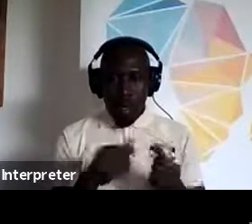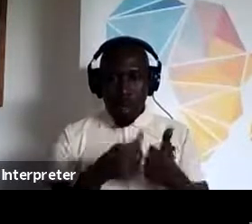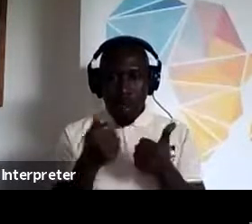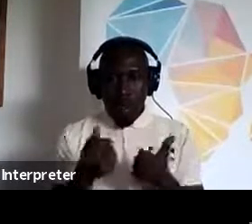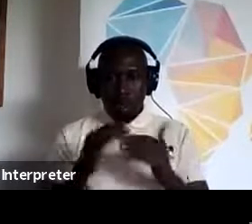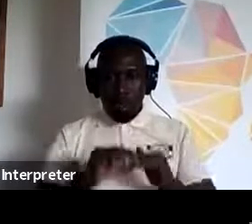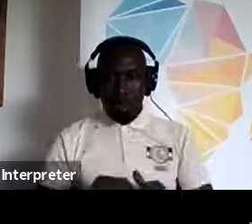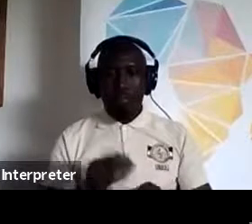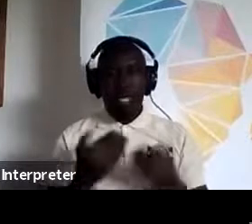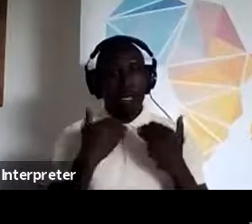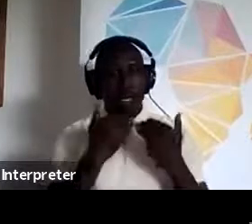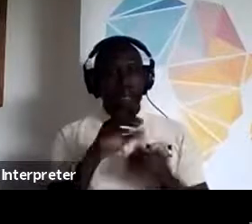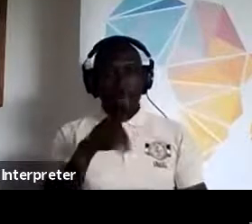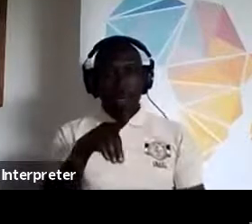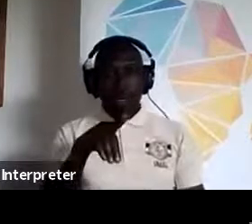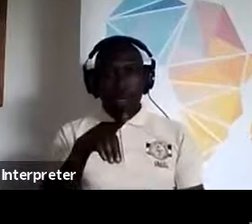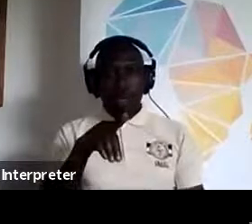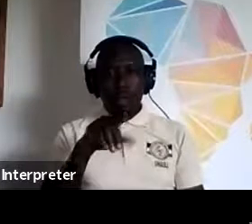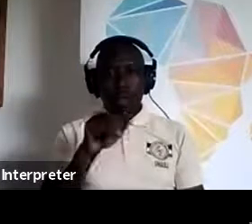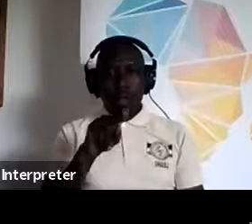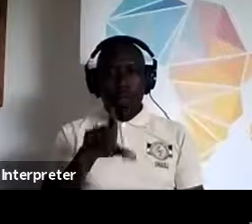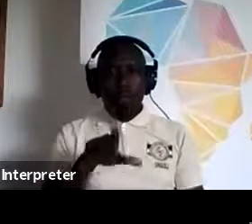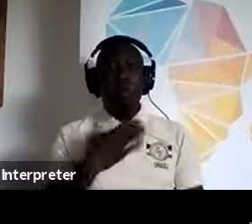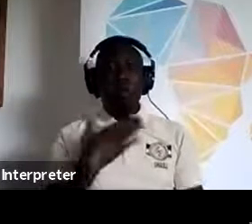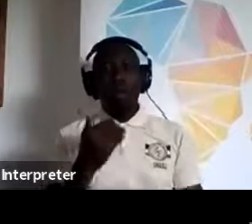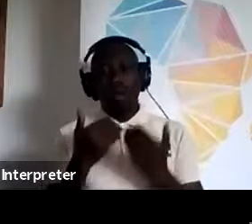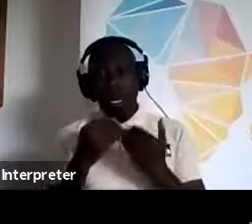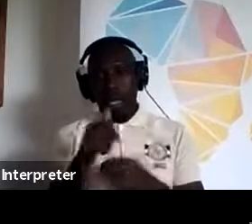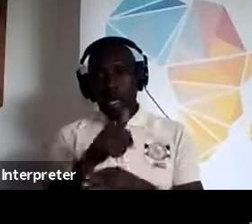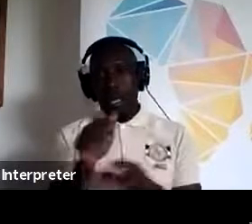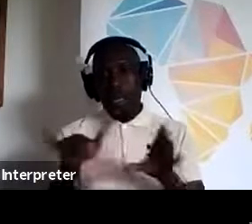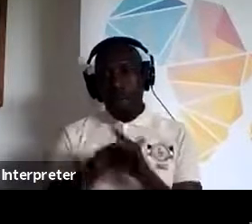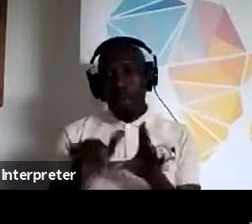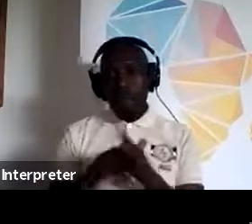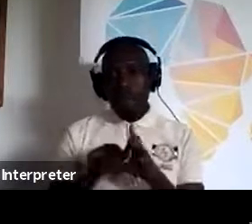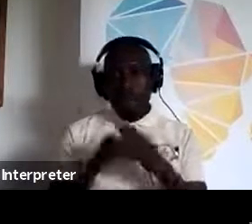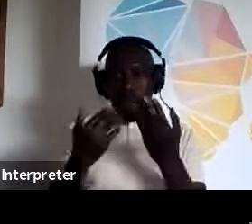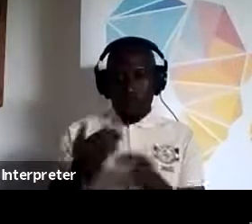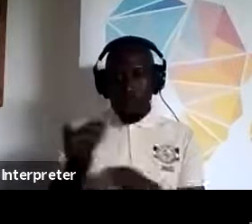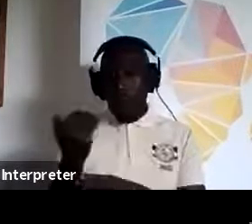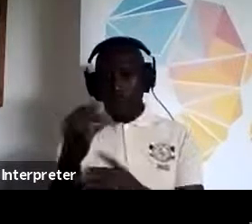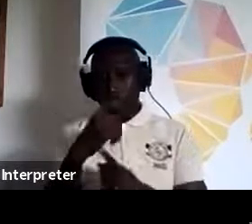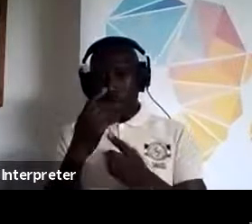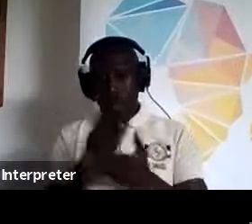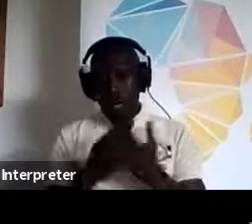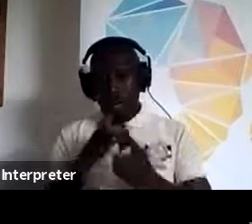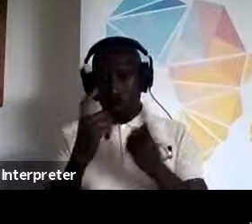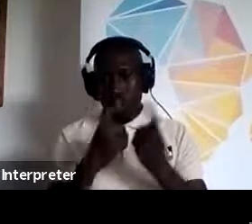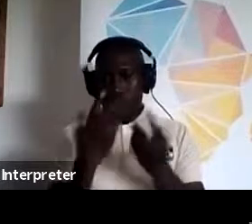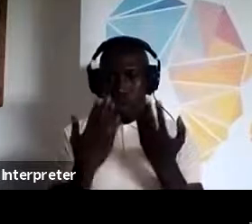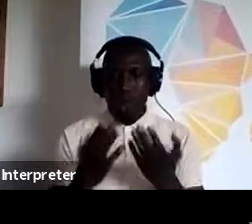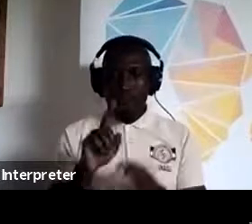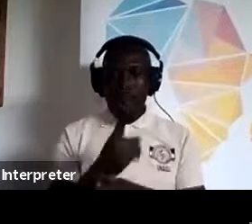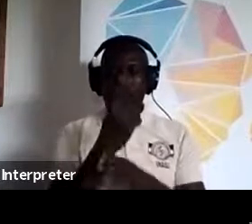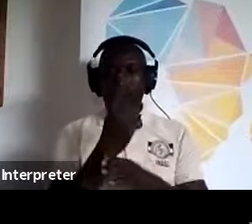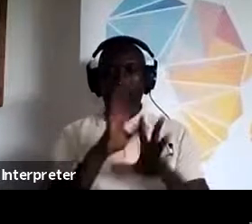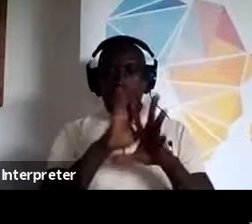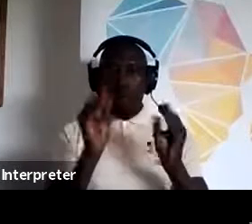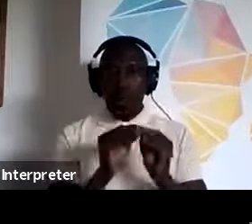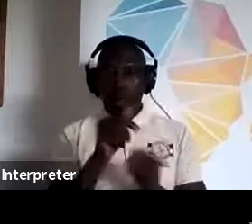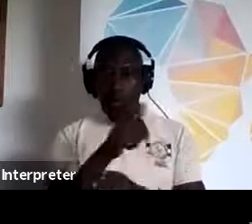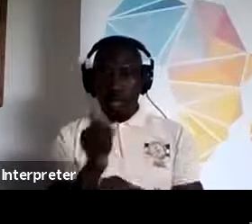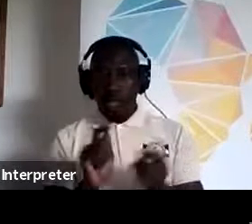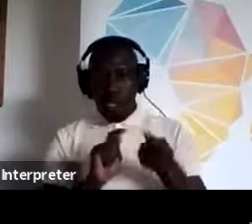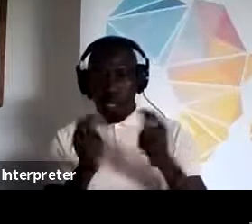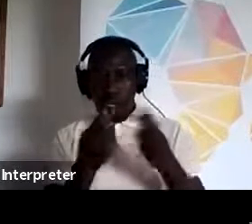Okay, thank you, Paul. And I want to thank the fellow panelists and all those who have asked some questions. That first of all, for any change to